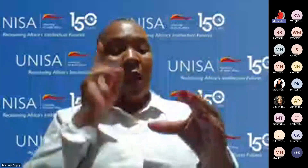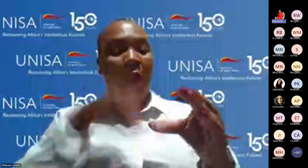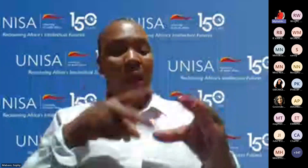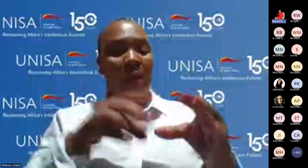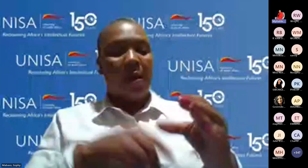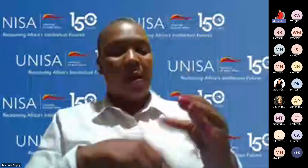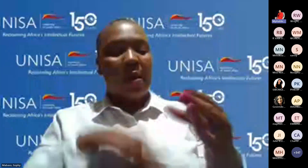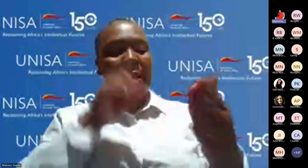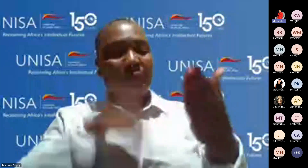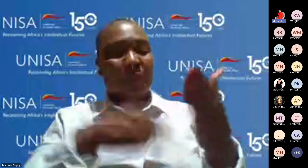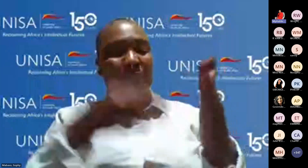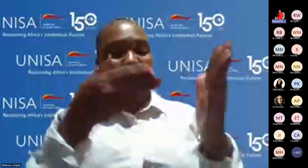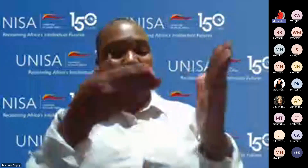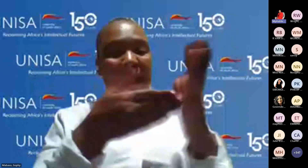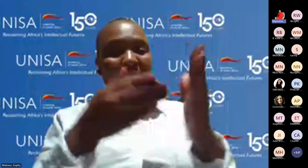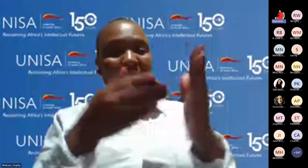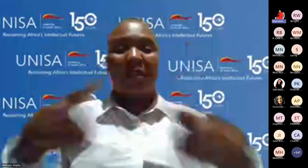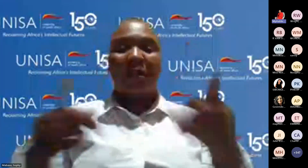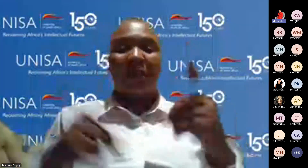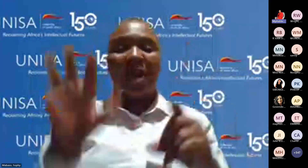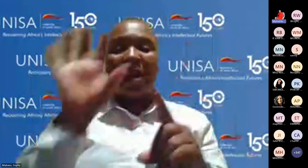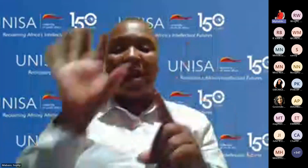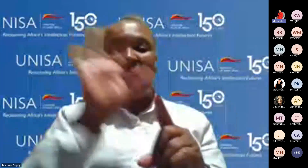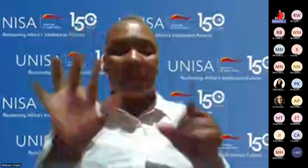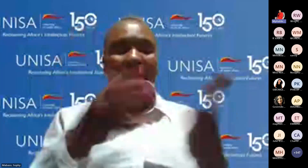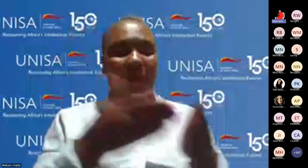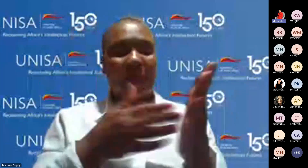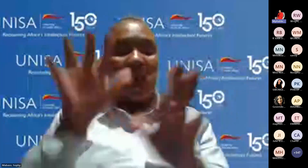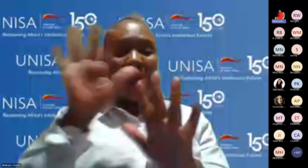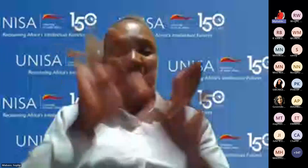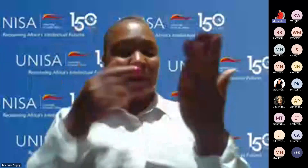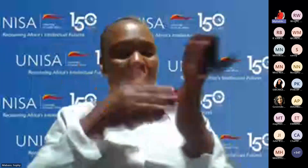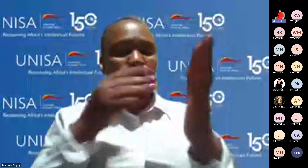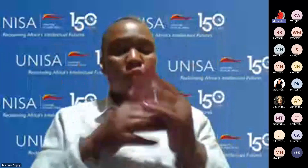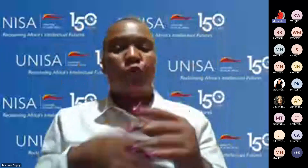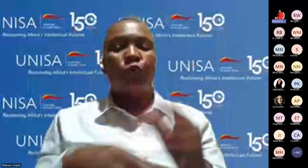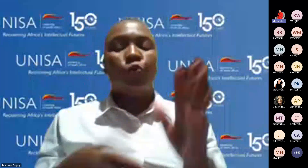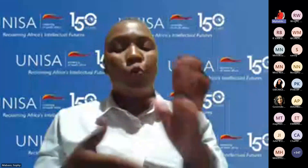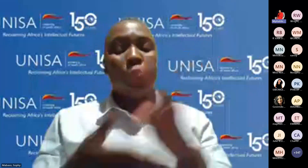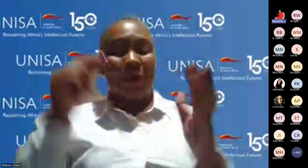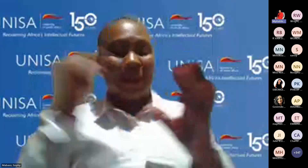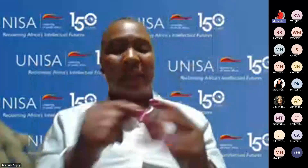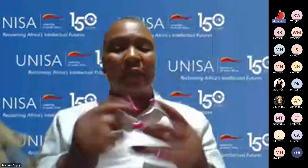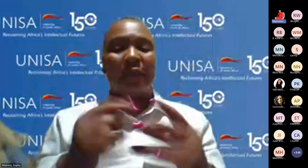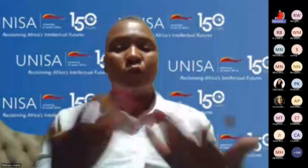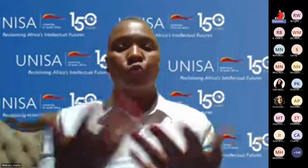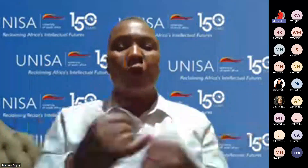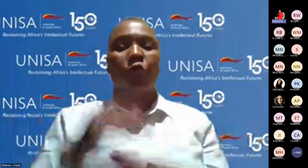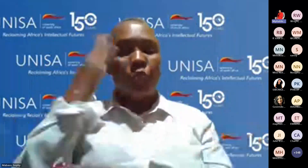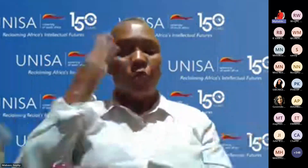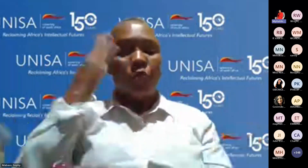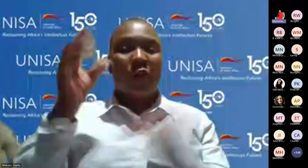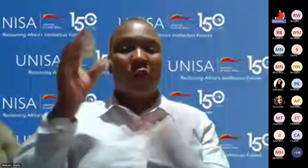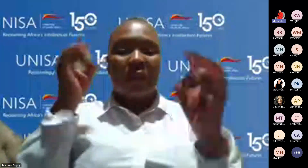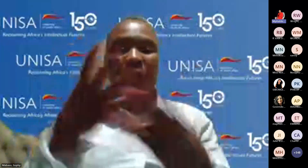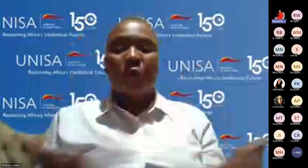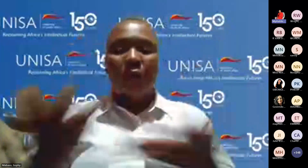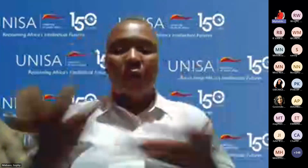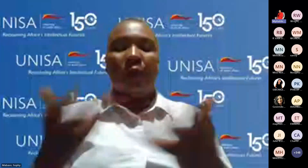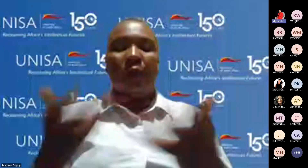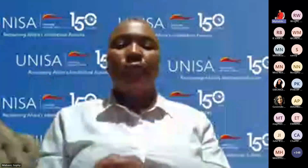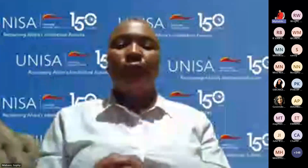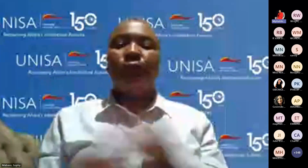sections, maybe with different colors, so that you just go straight to the information that you want. And then